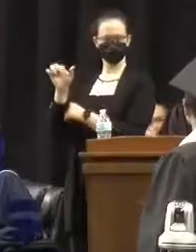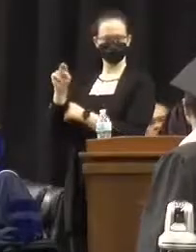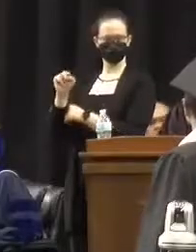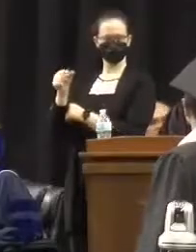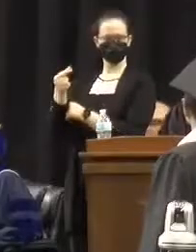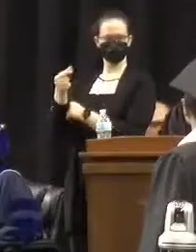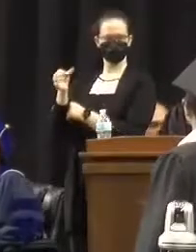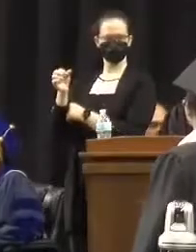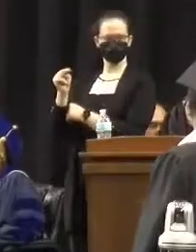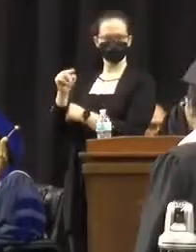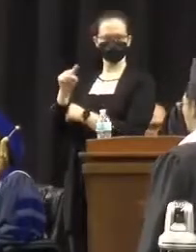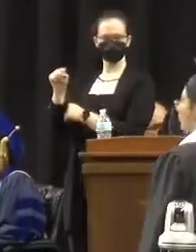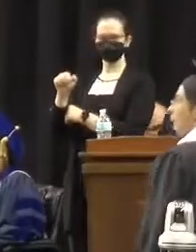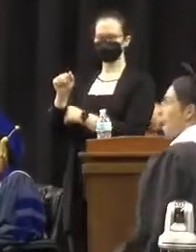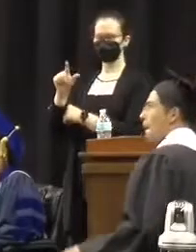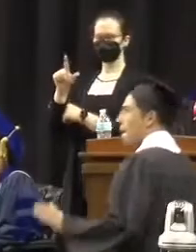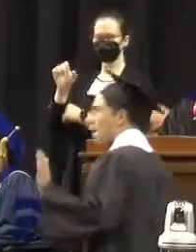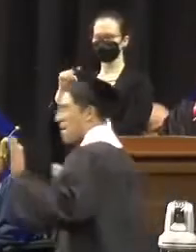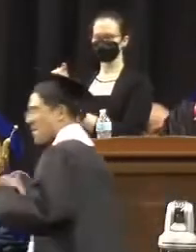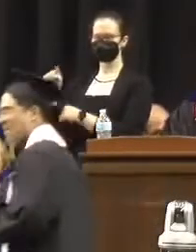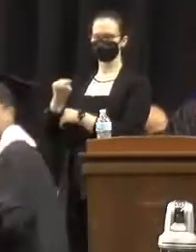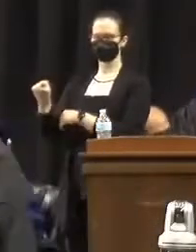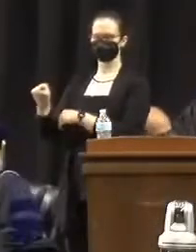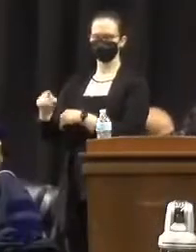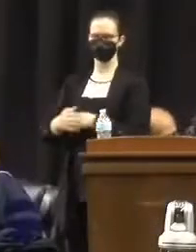Alan Leopoldo Gonzalez.